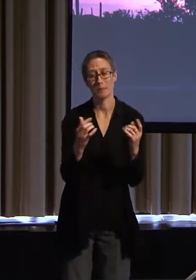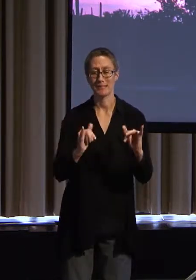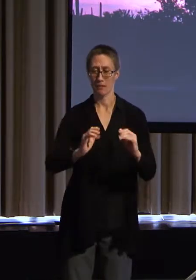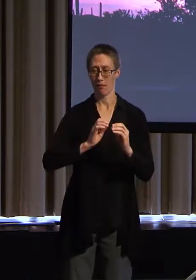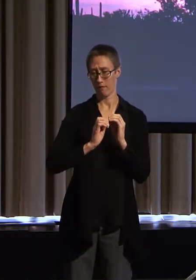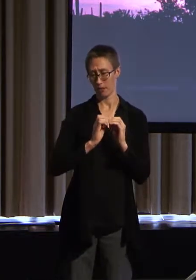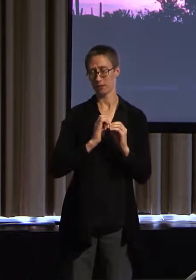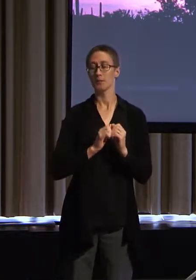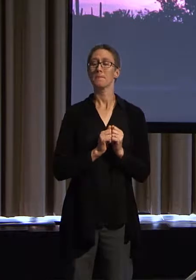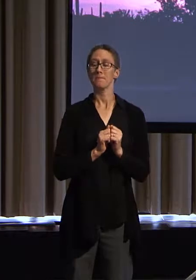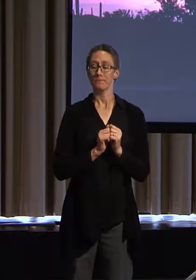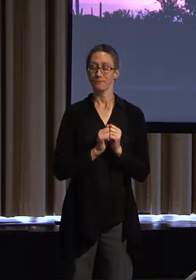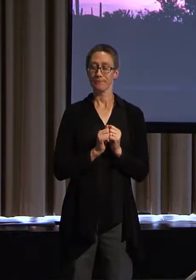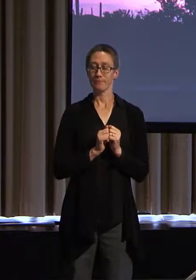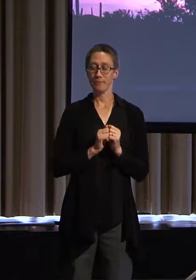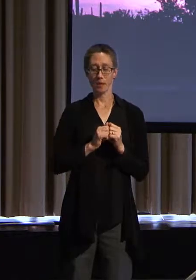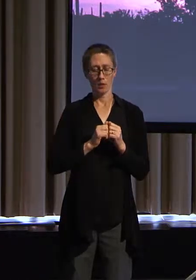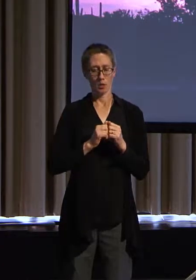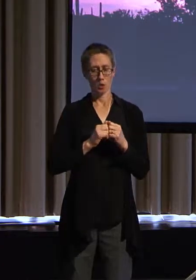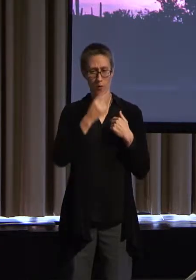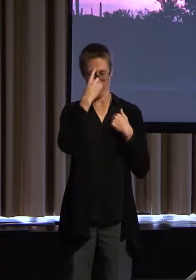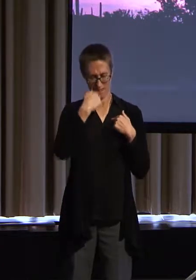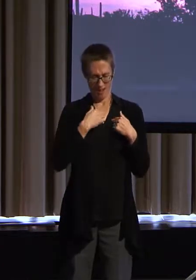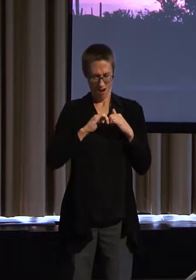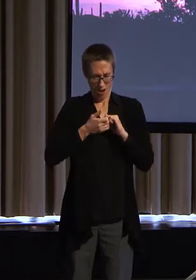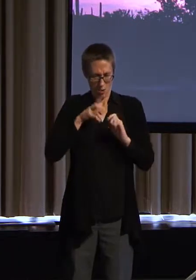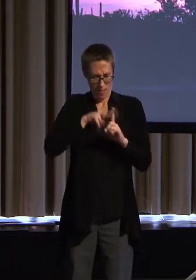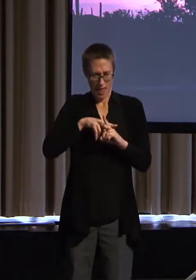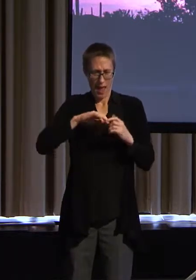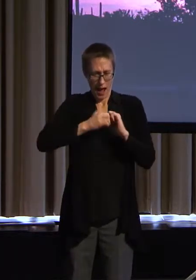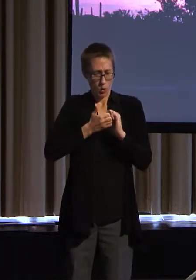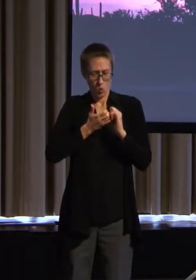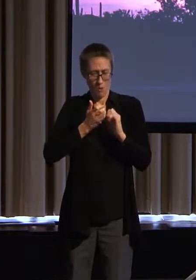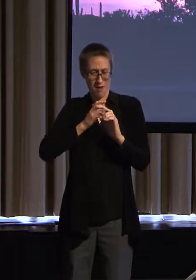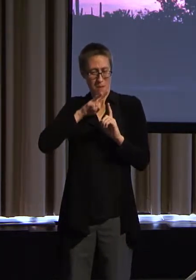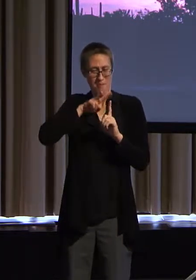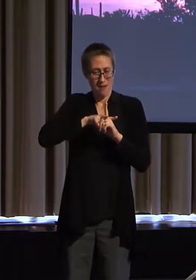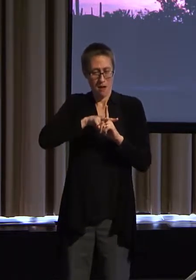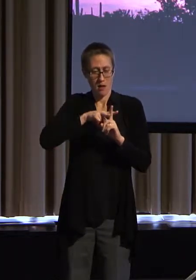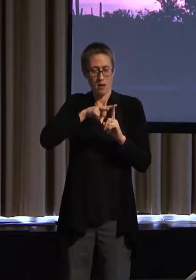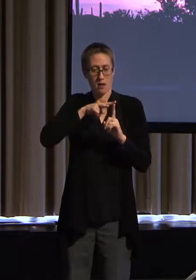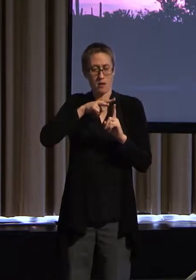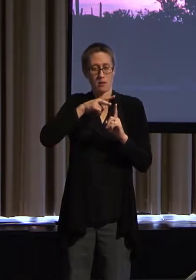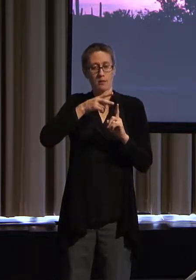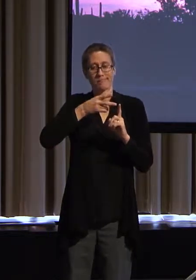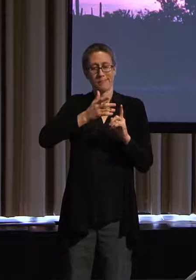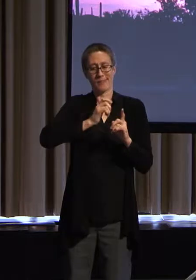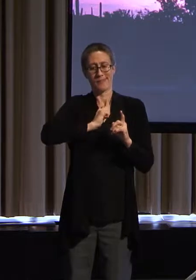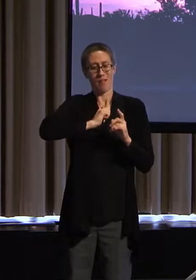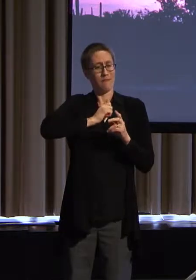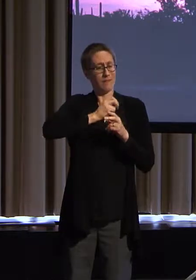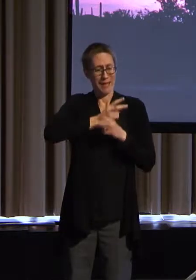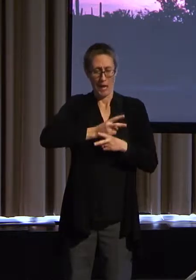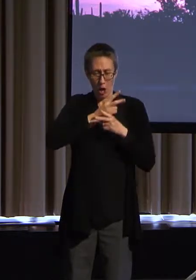different tactics for self-care? How could we know where and when we had a choice in